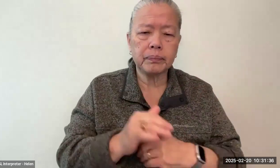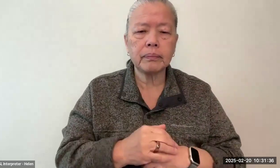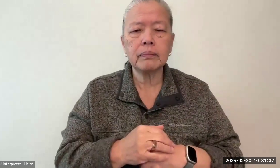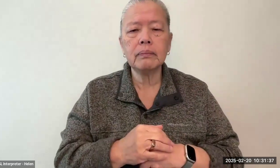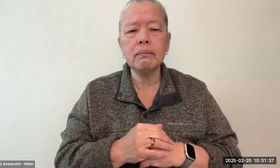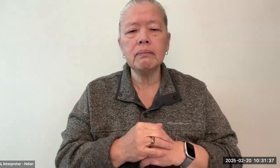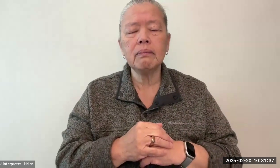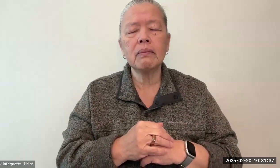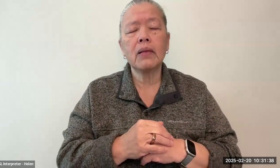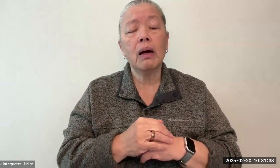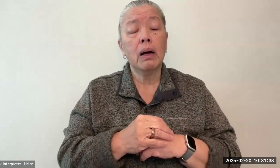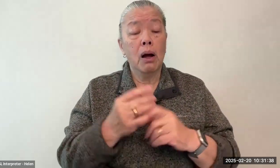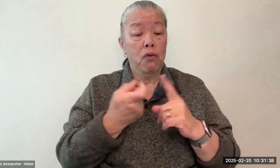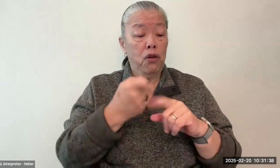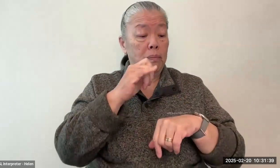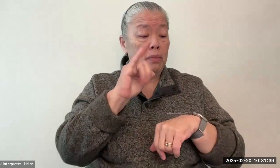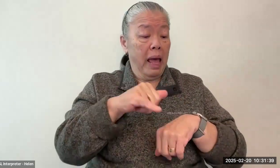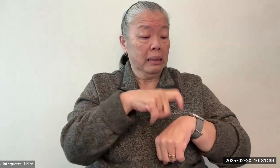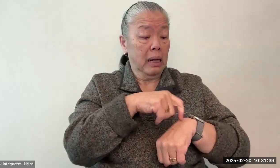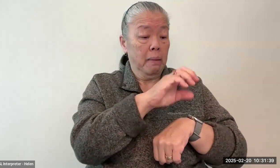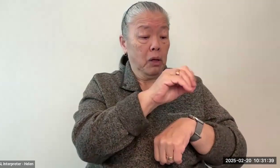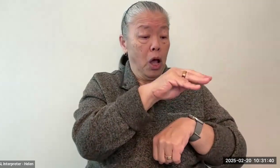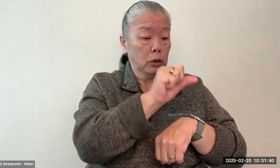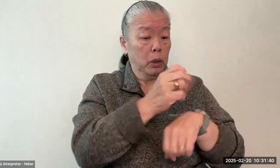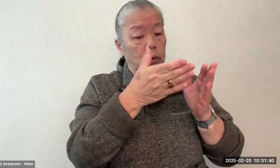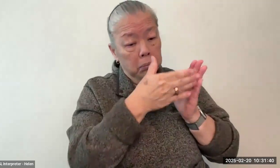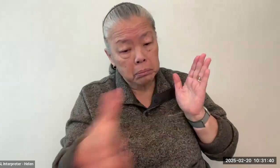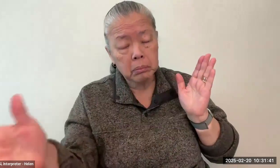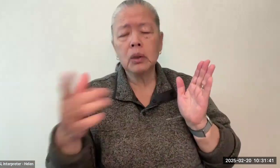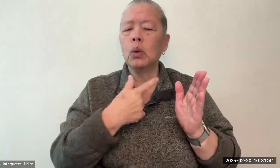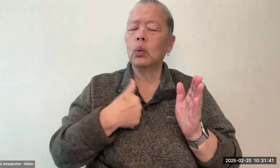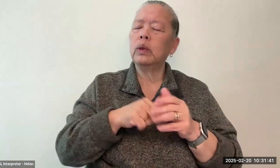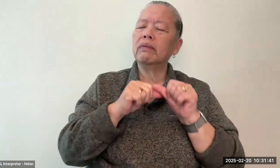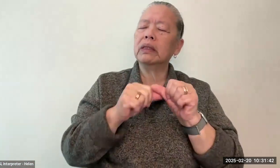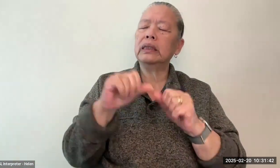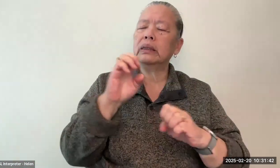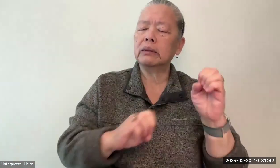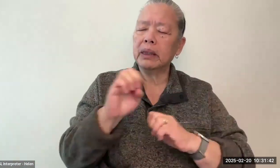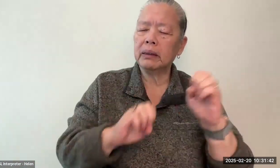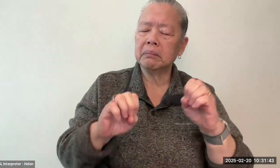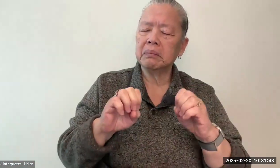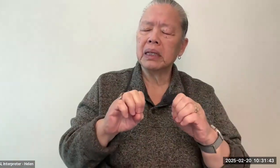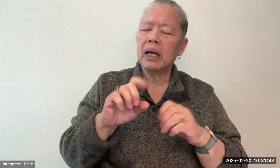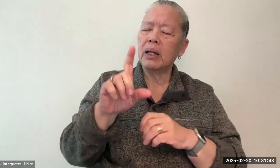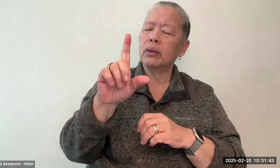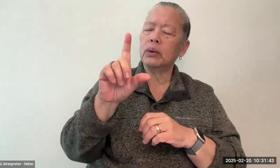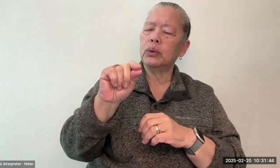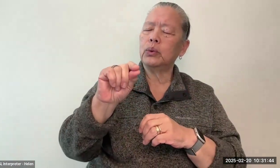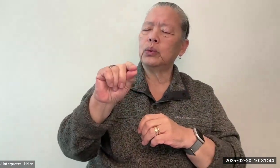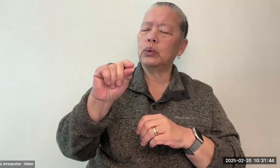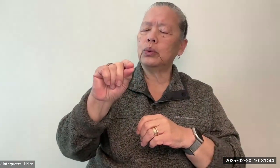Experimentation has continued since the time of Cosmos. In the 2000s, the worldwide nature of the UMC